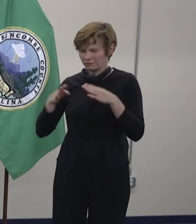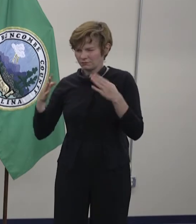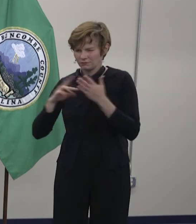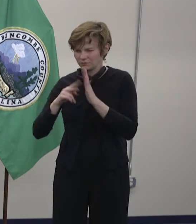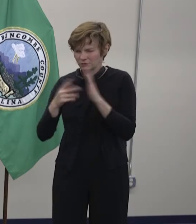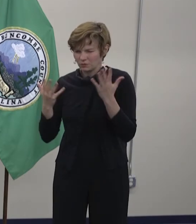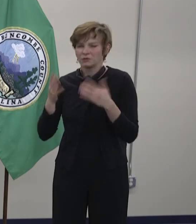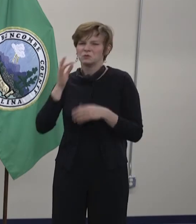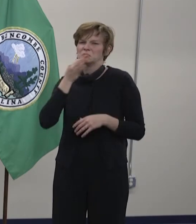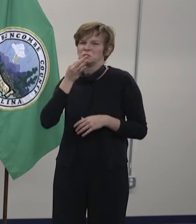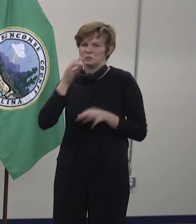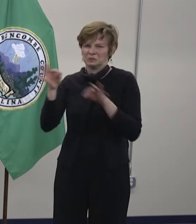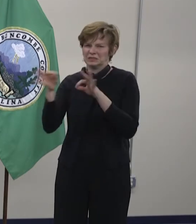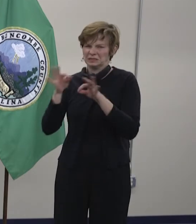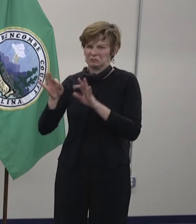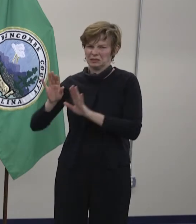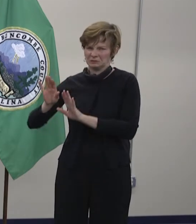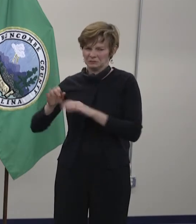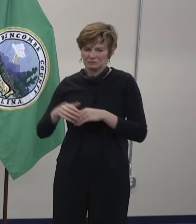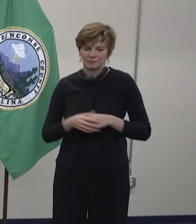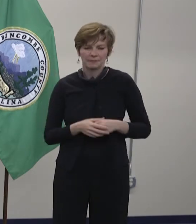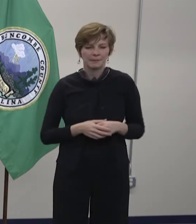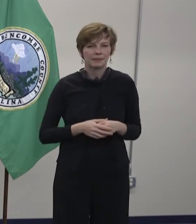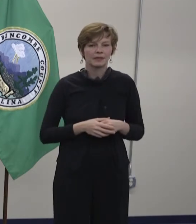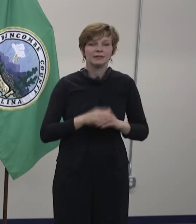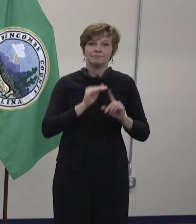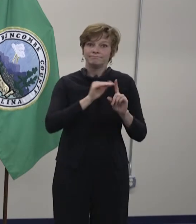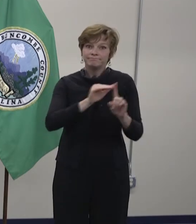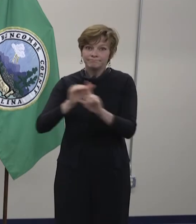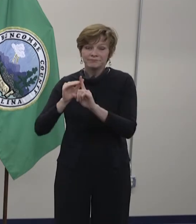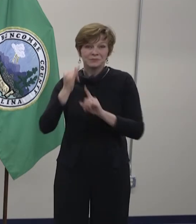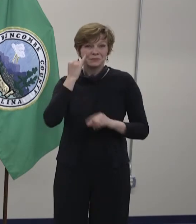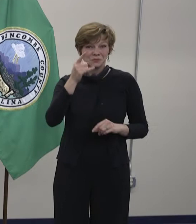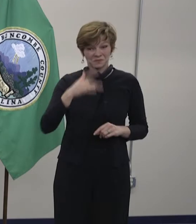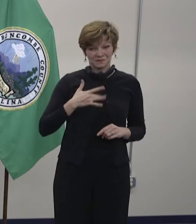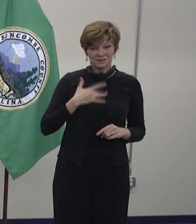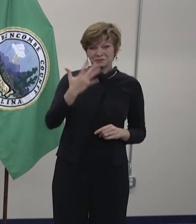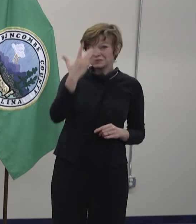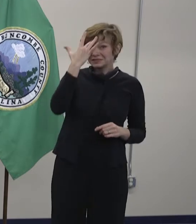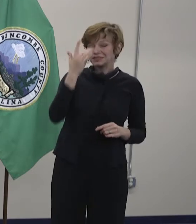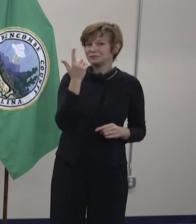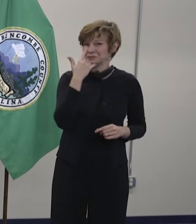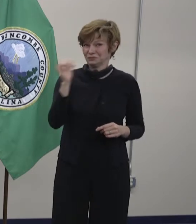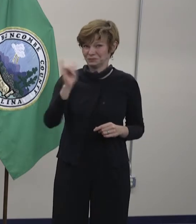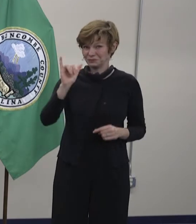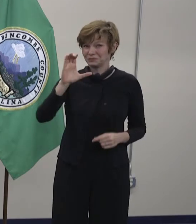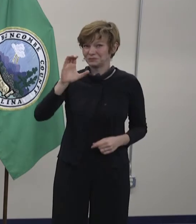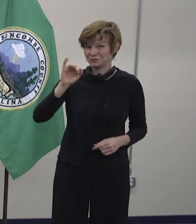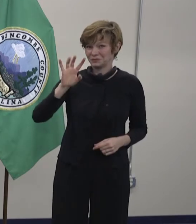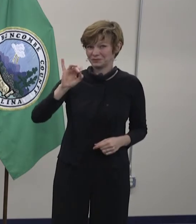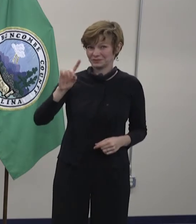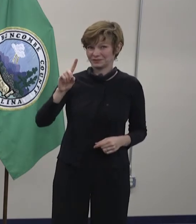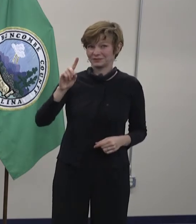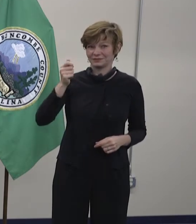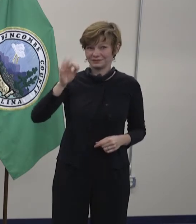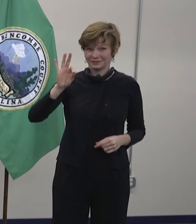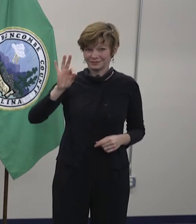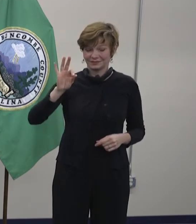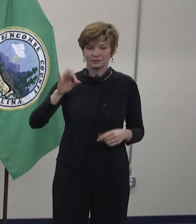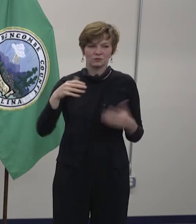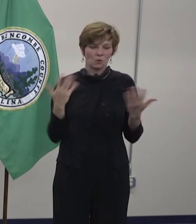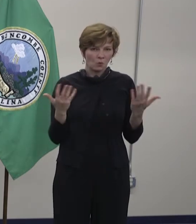I want to remind everyone that if you are showing symptoms of COVID-19 or think you might have been exposed to